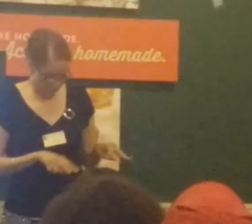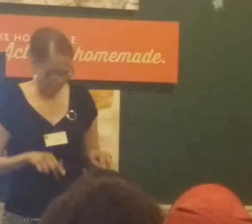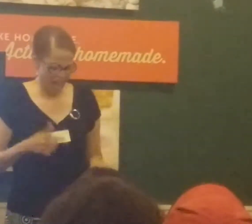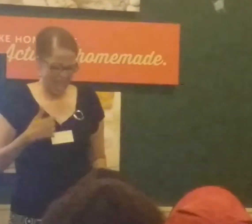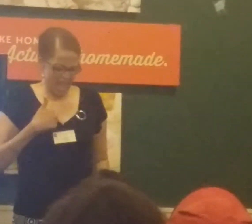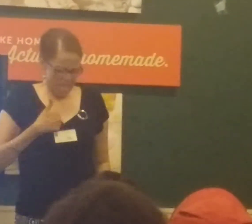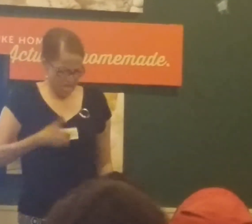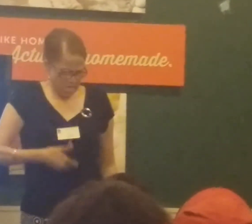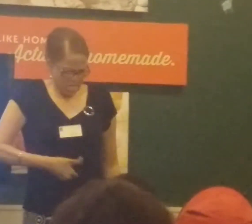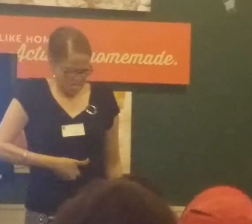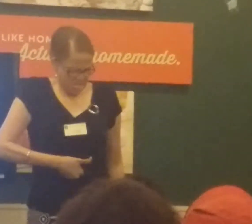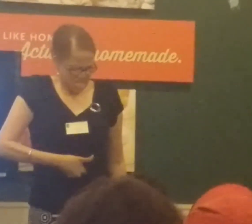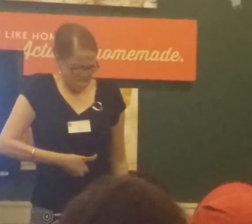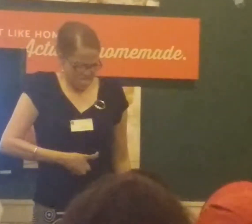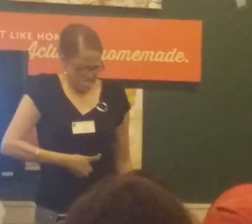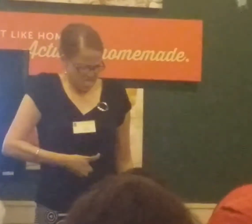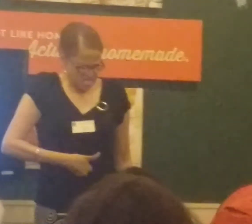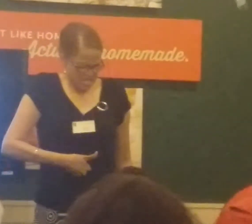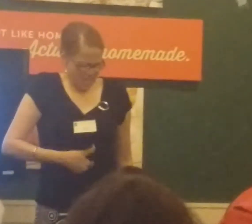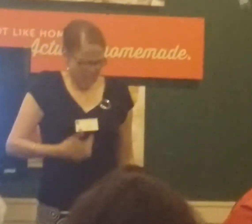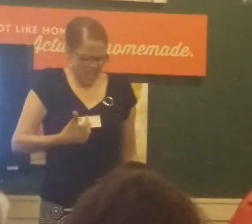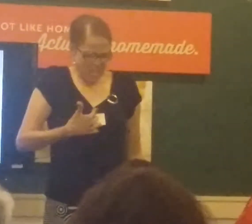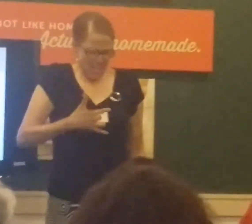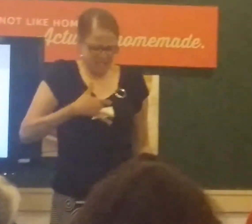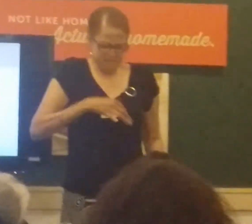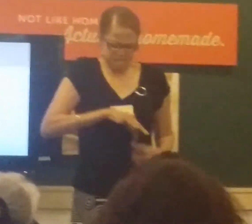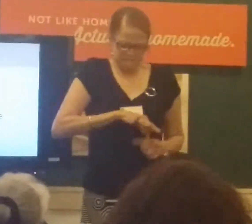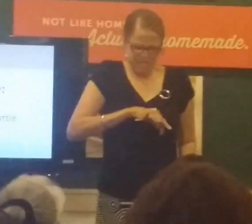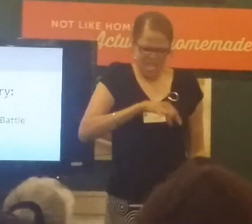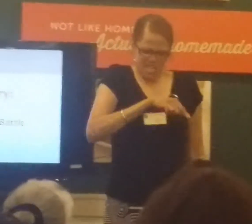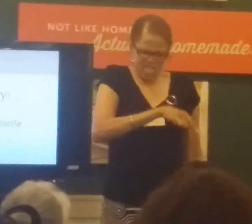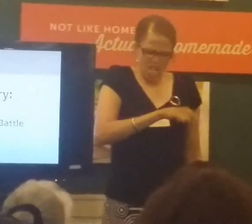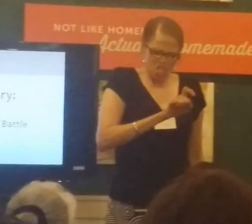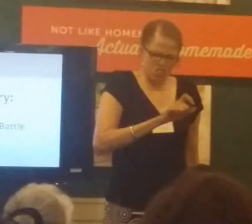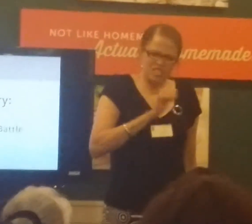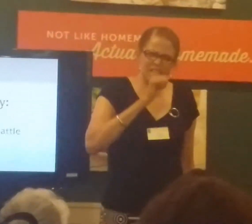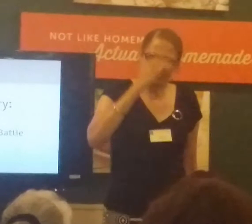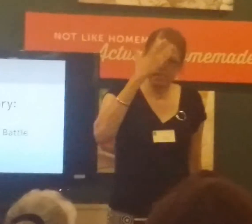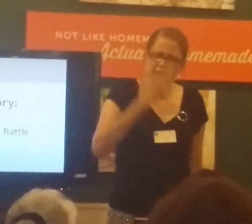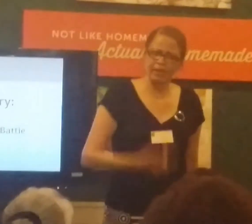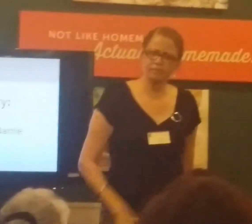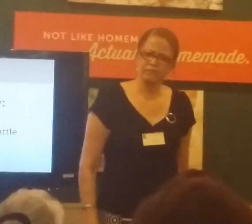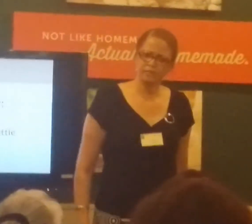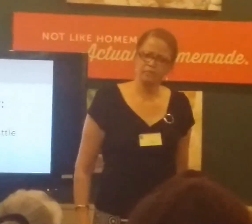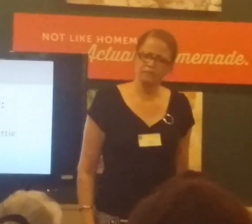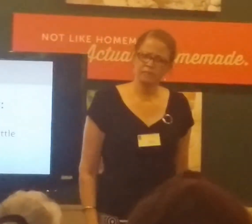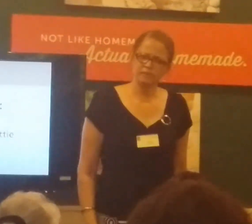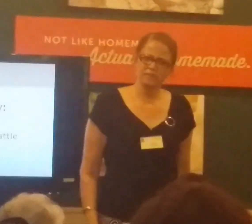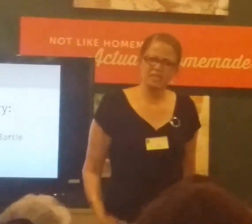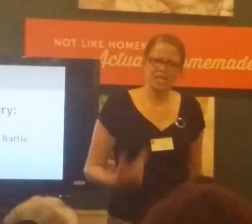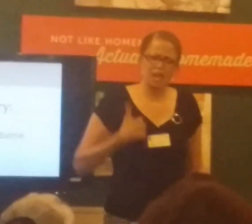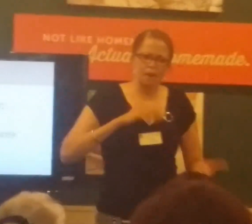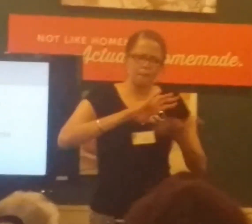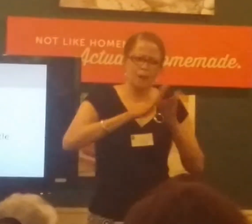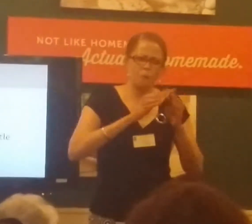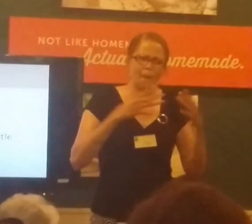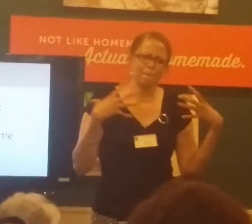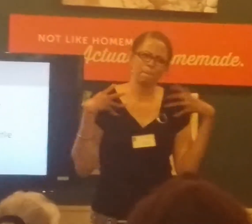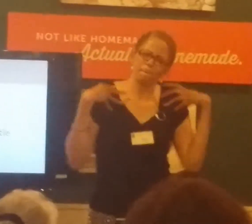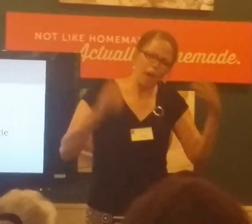So we were there. We were assessing the situation. And inside, this lady's not sick.